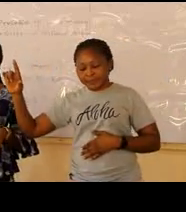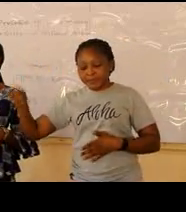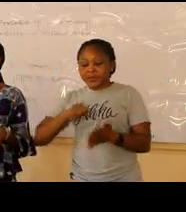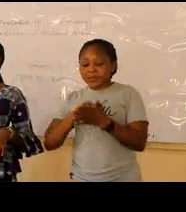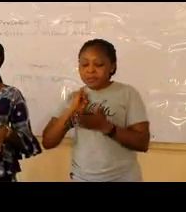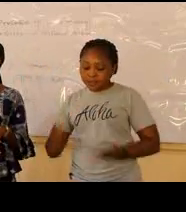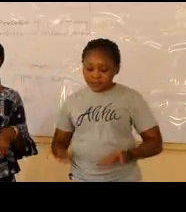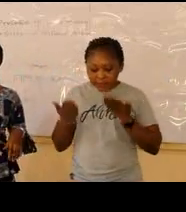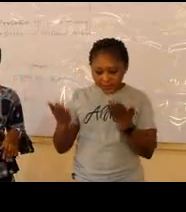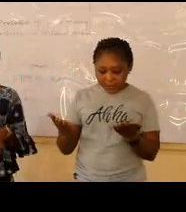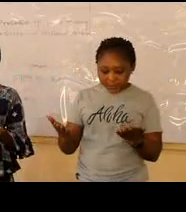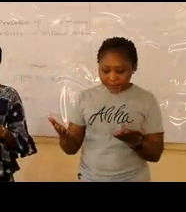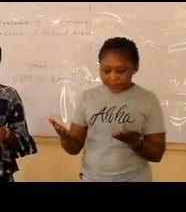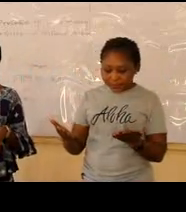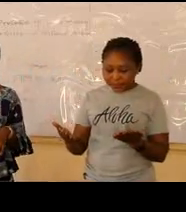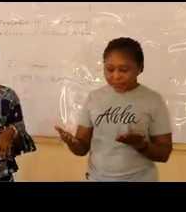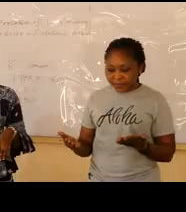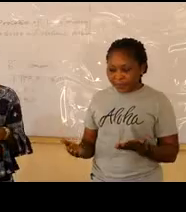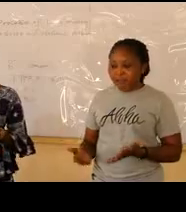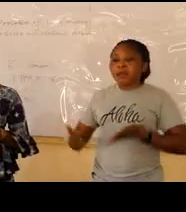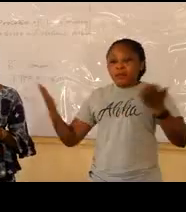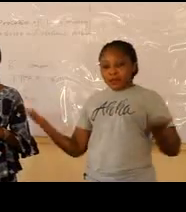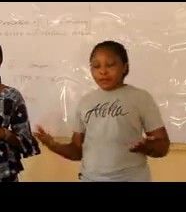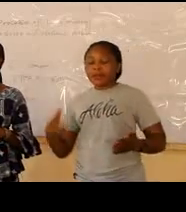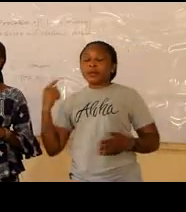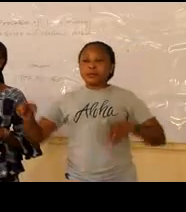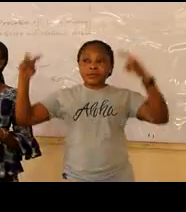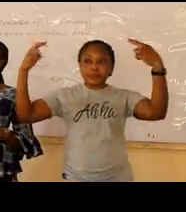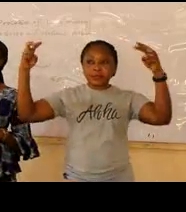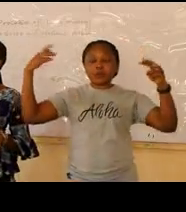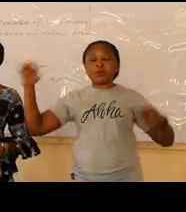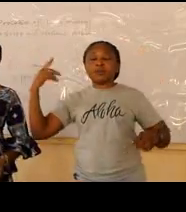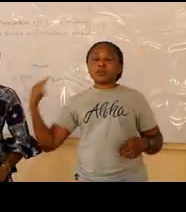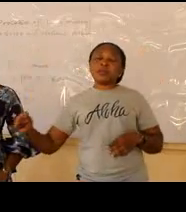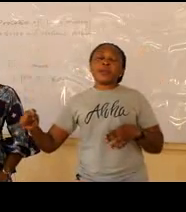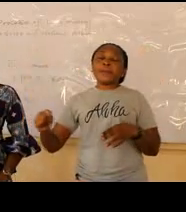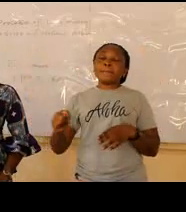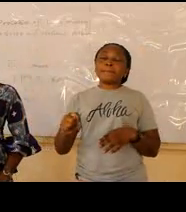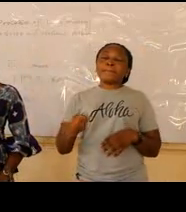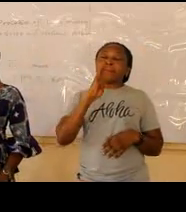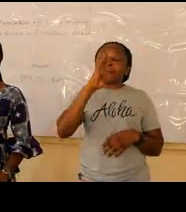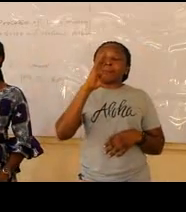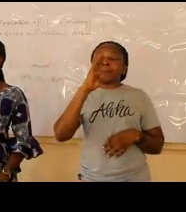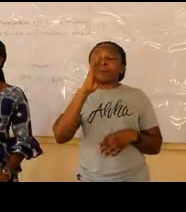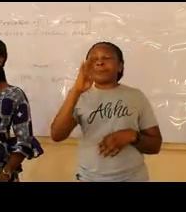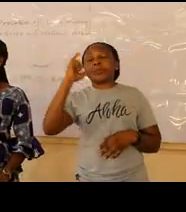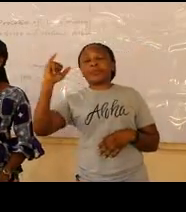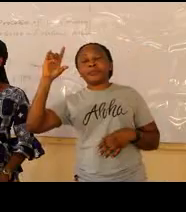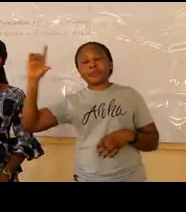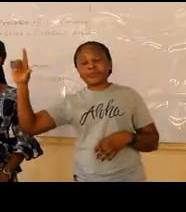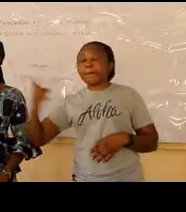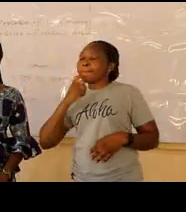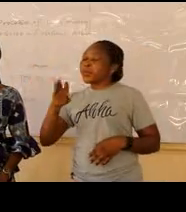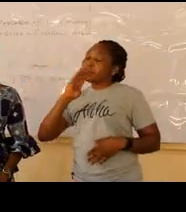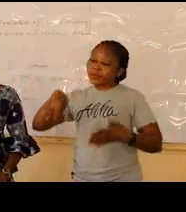should be, the title of the bill should be read by a clerk in the house. Now,